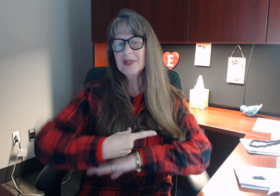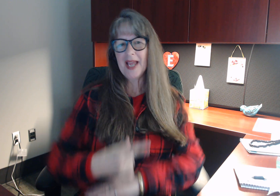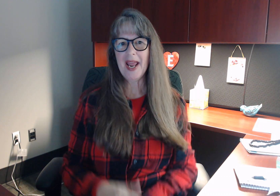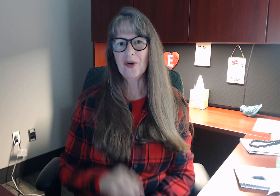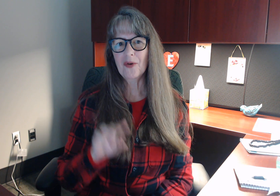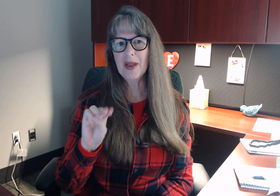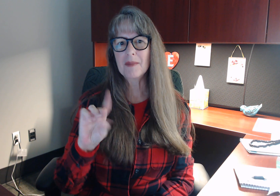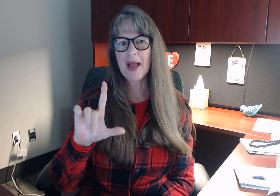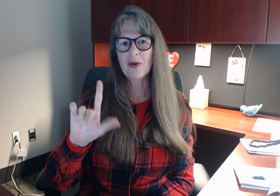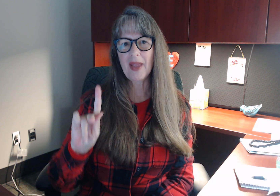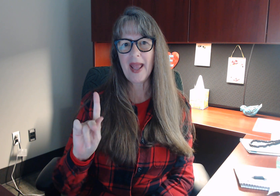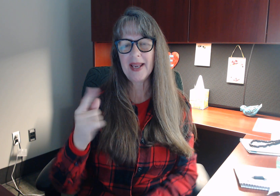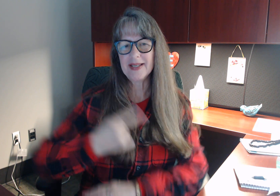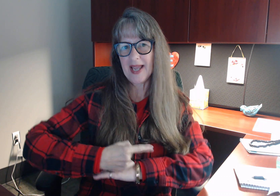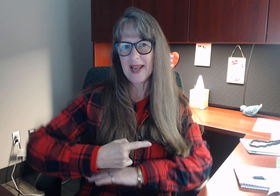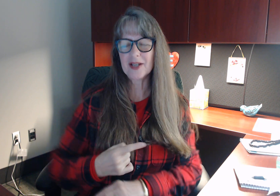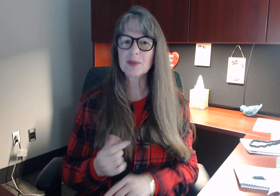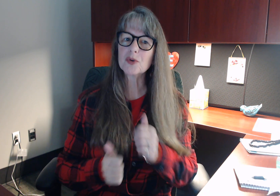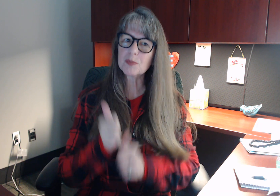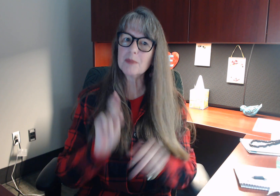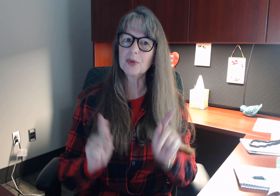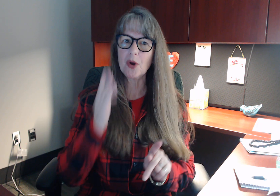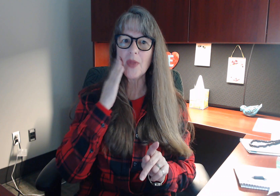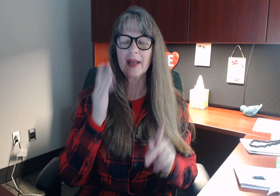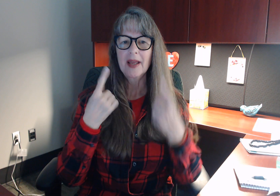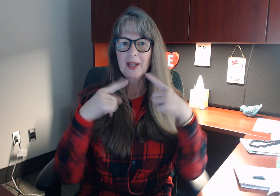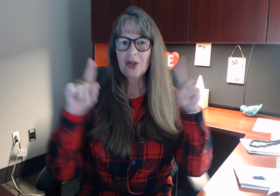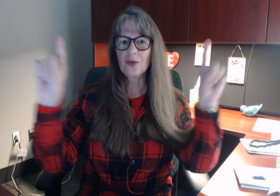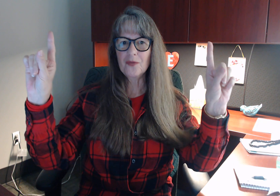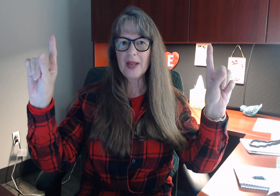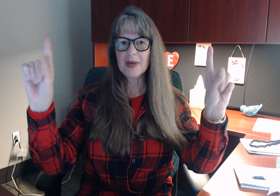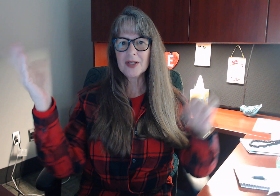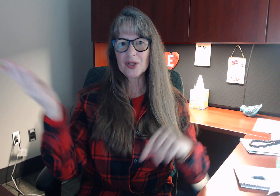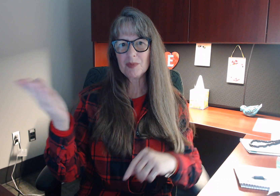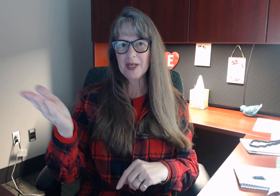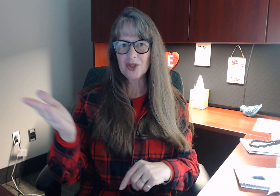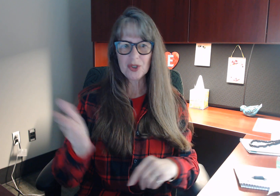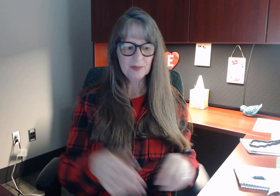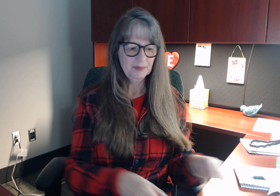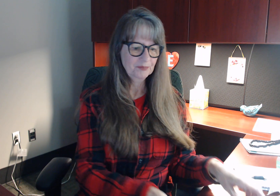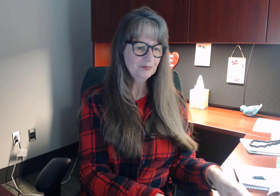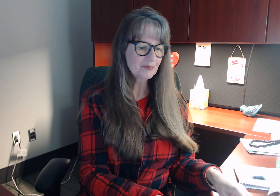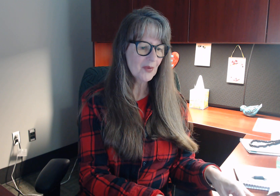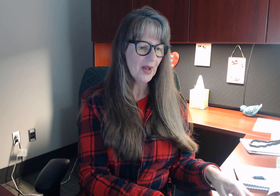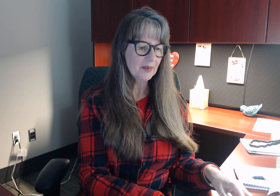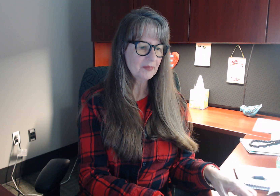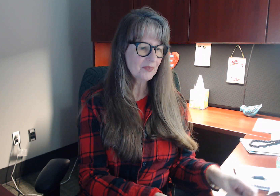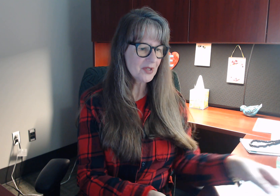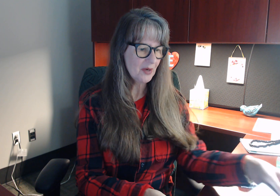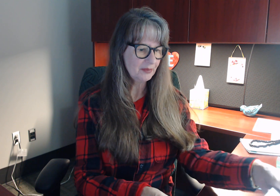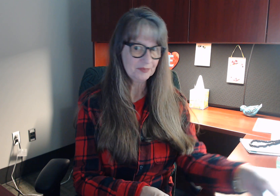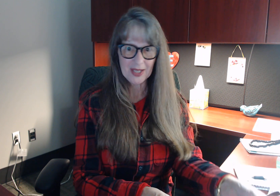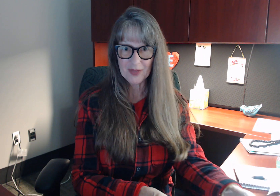day or MLK Day. Because most people know that, you know, famous speech. Okay, so that's the first